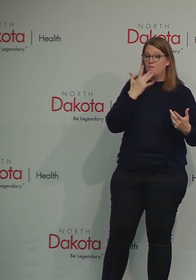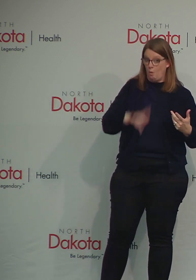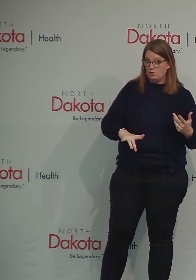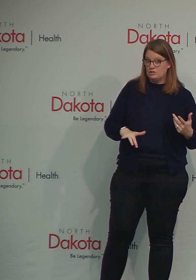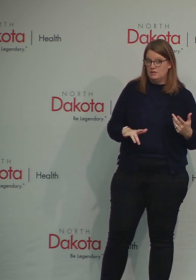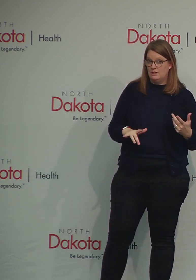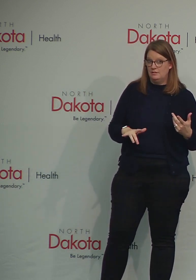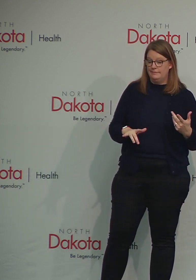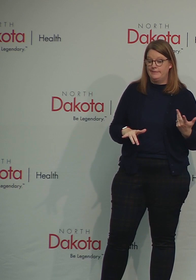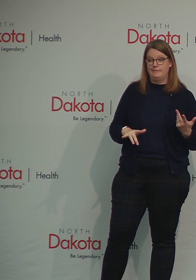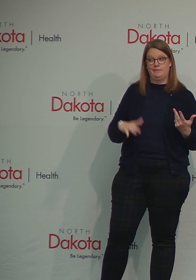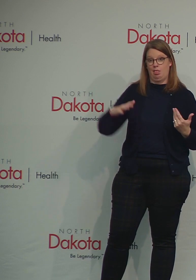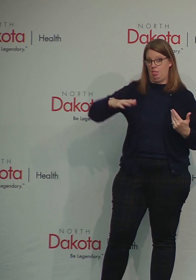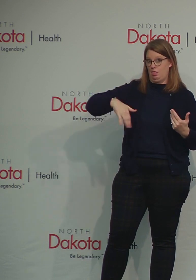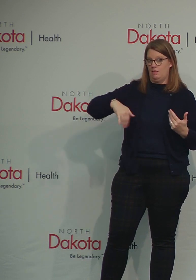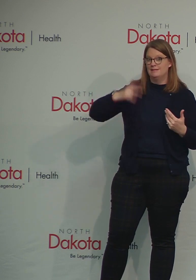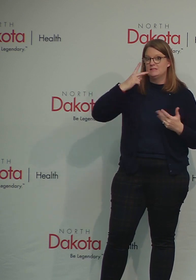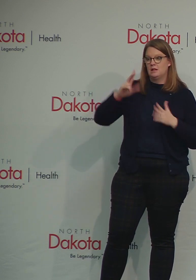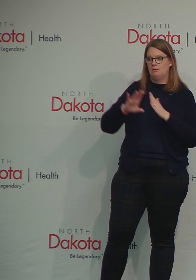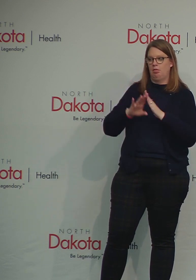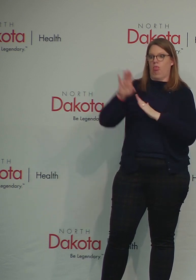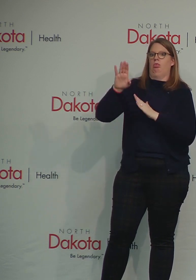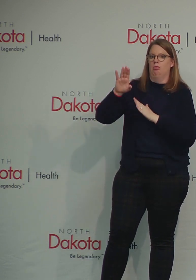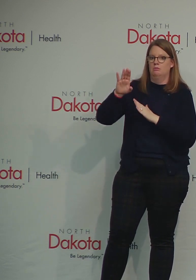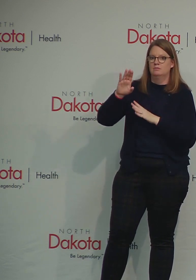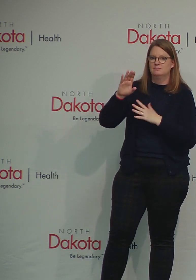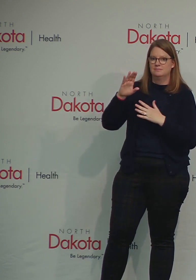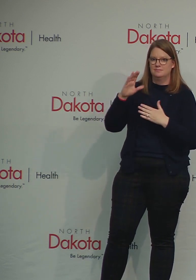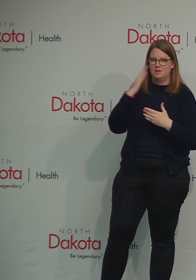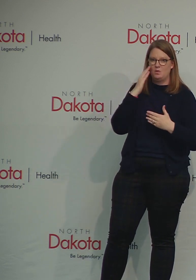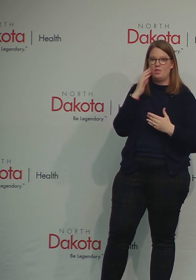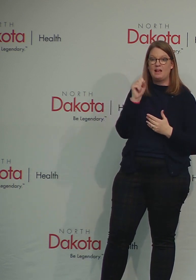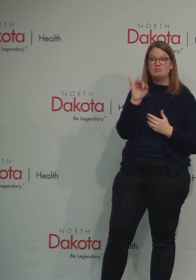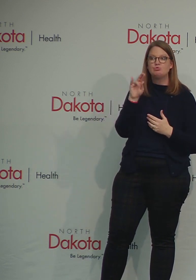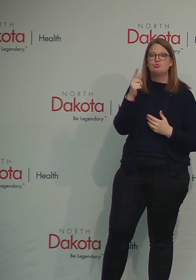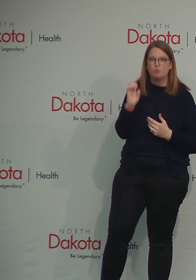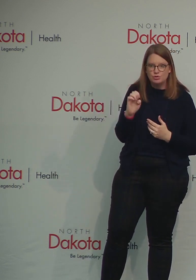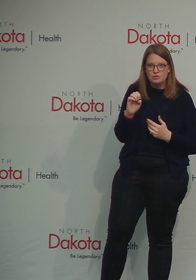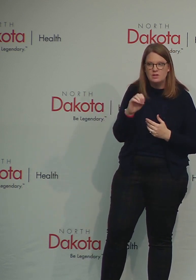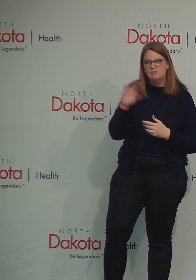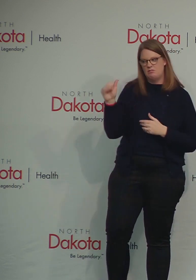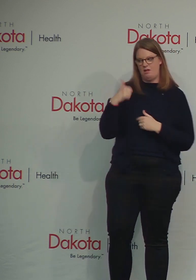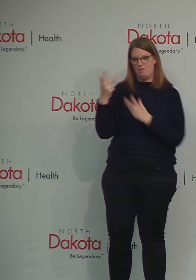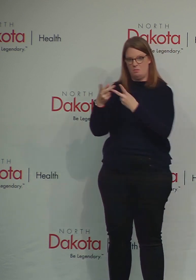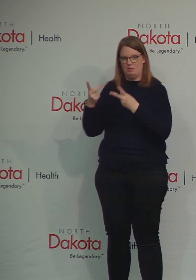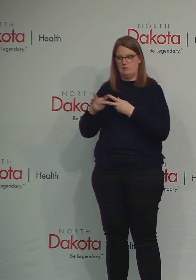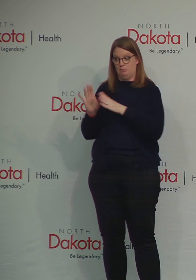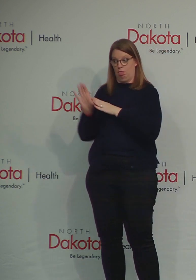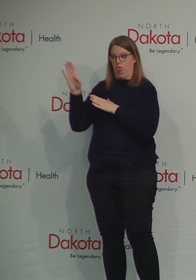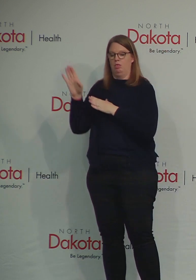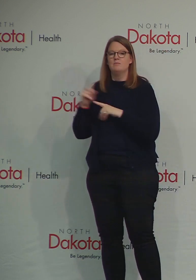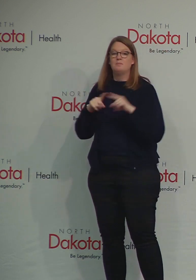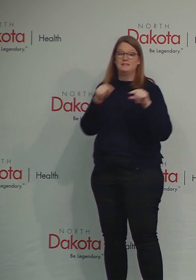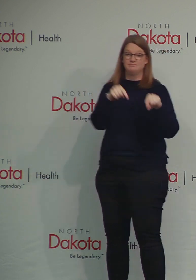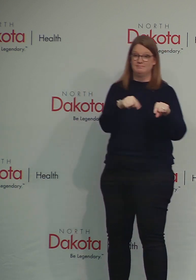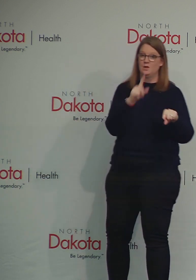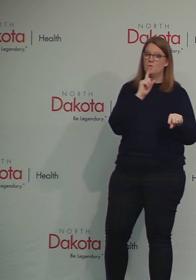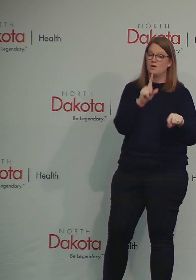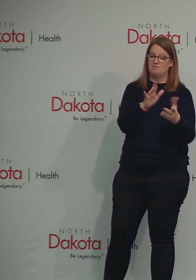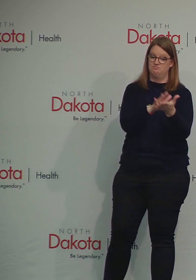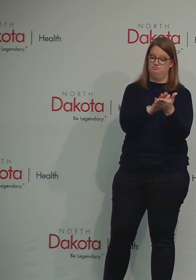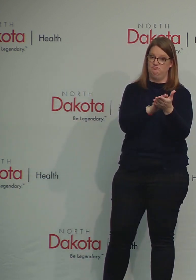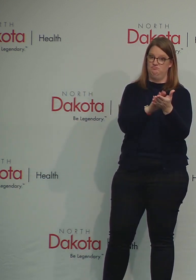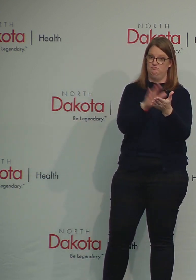a Thanksgiving surge or bump like virtually every place else has. Again, credit to great North Dakotans for